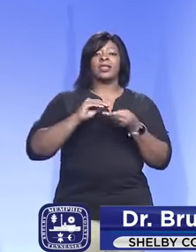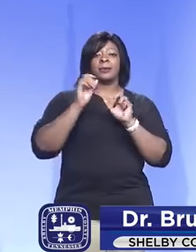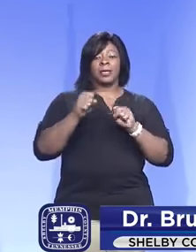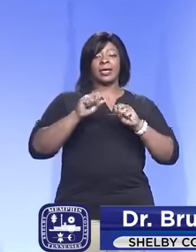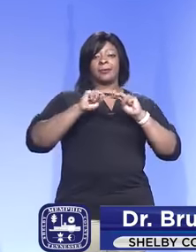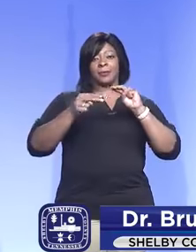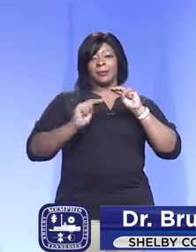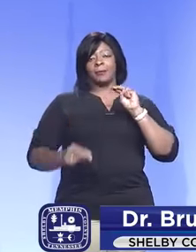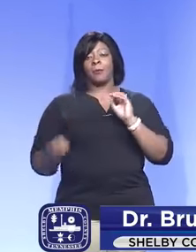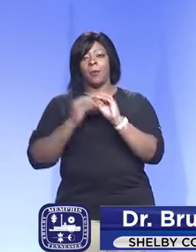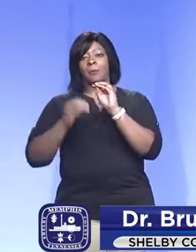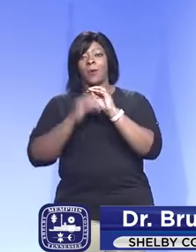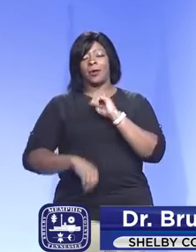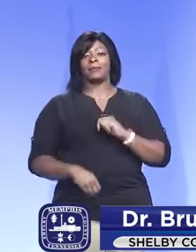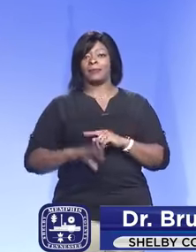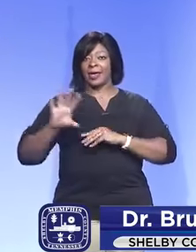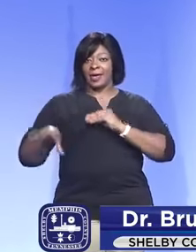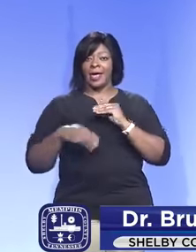get better.